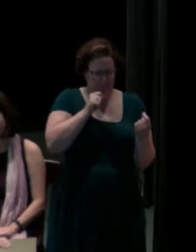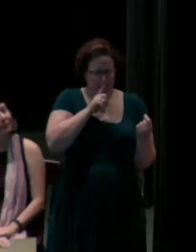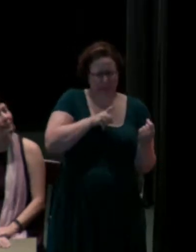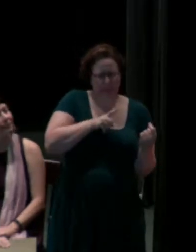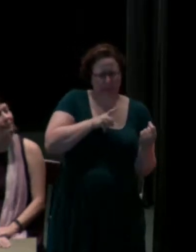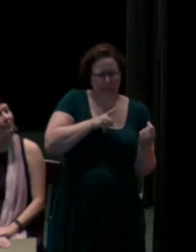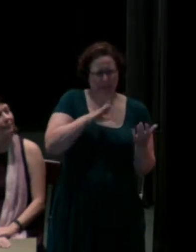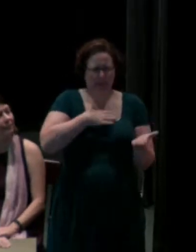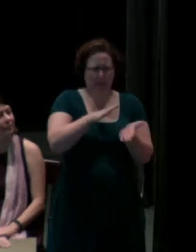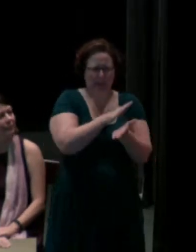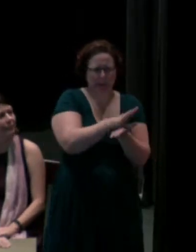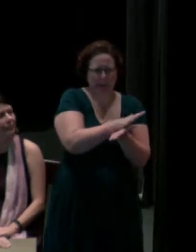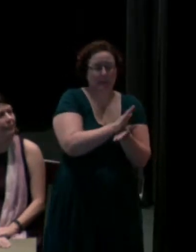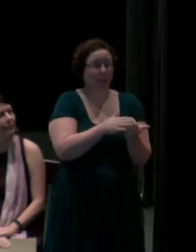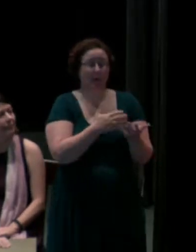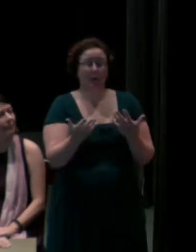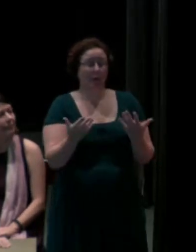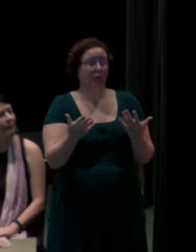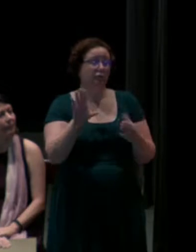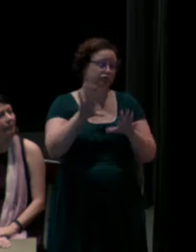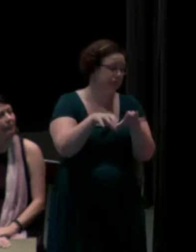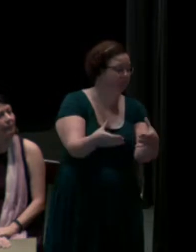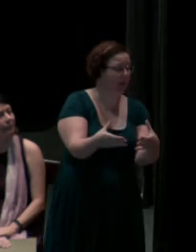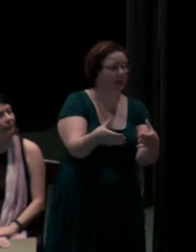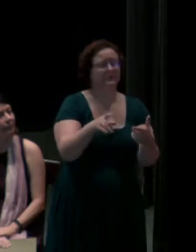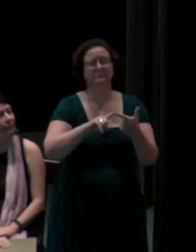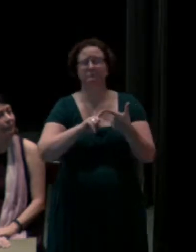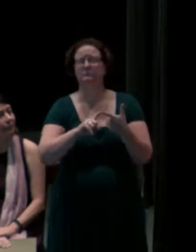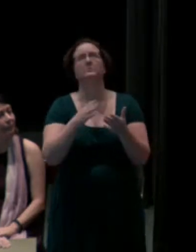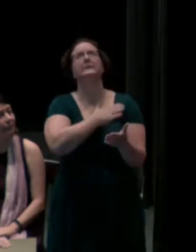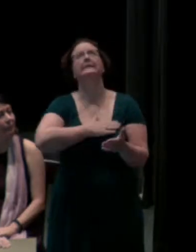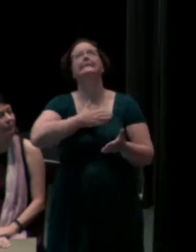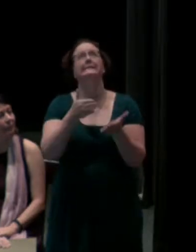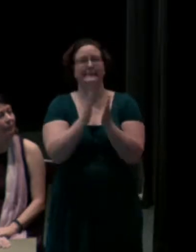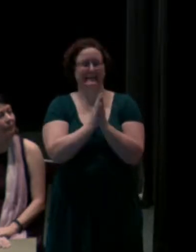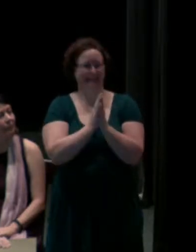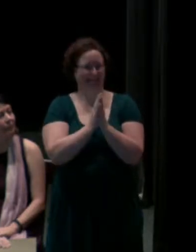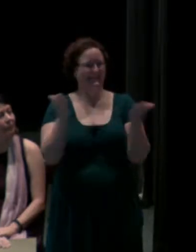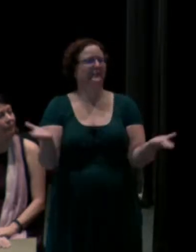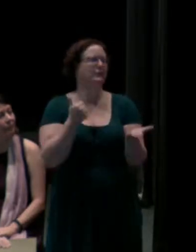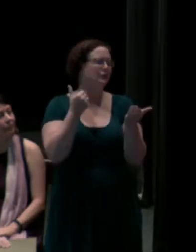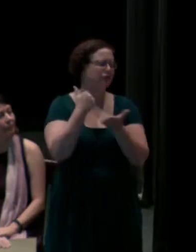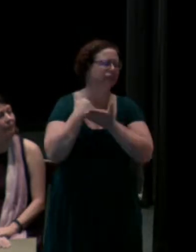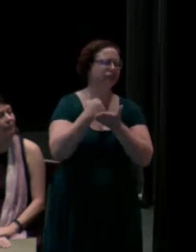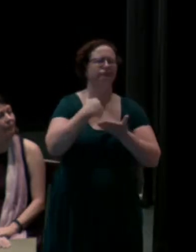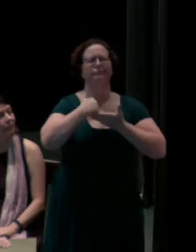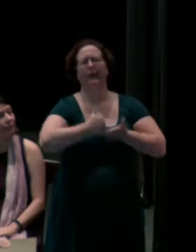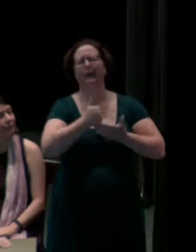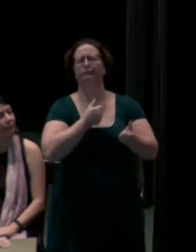your scholarly career, whatever you're doing in your classes, please ask. We're all here to help. We're all here to support each